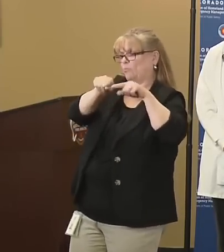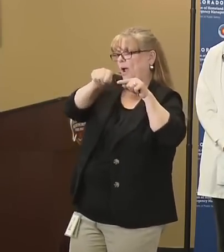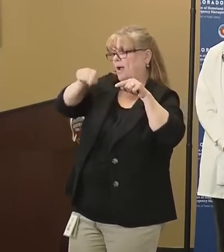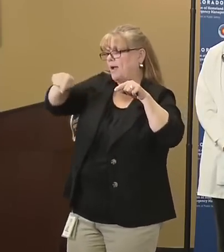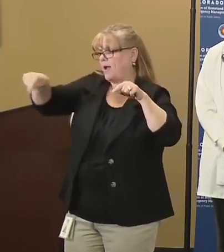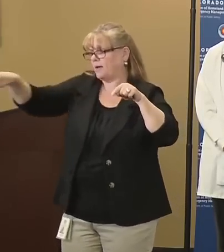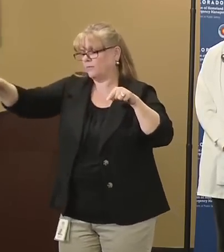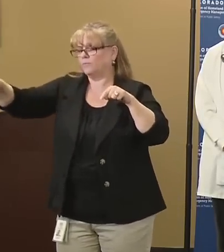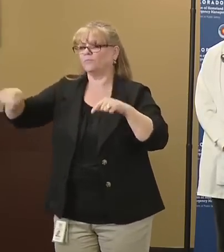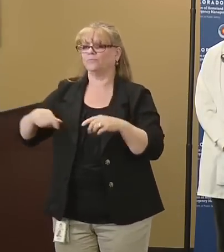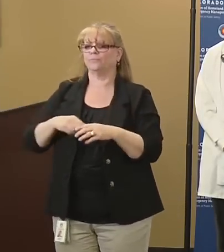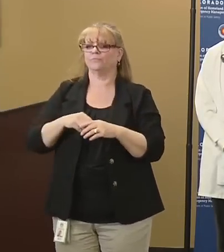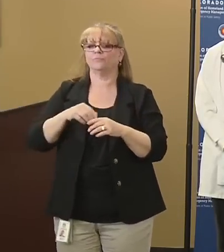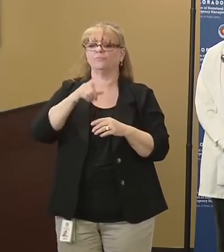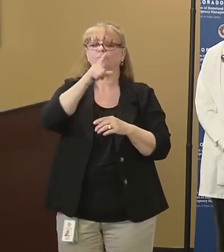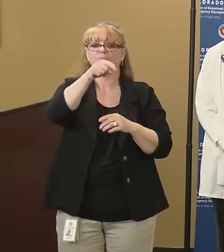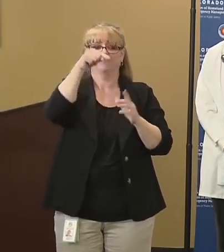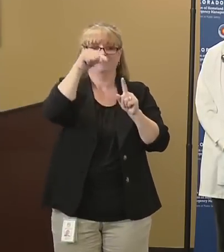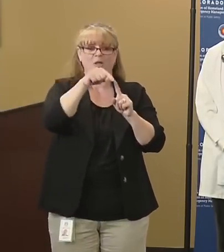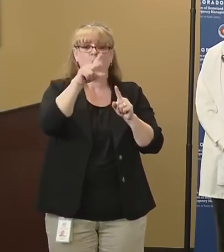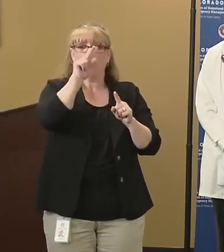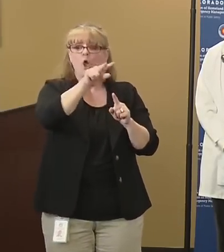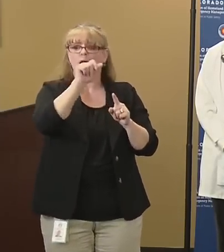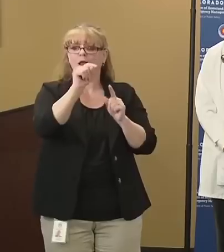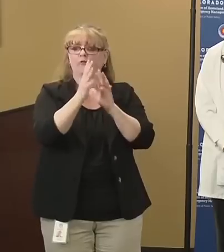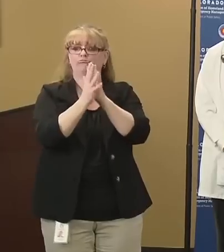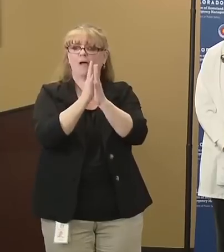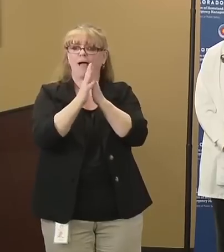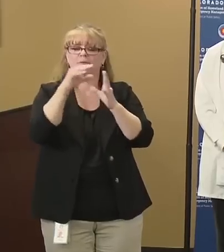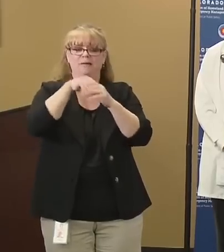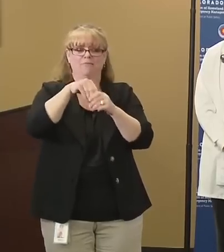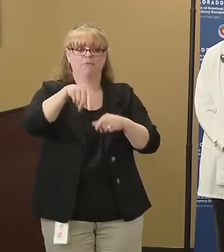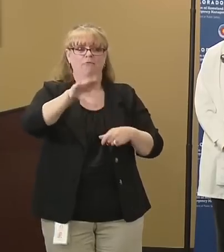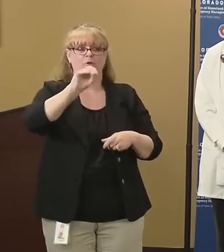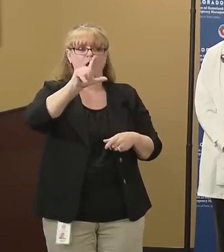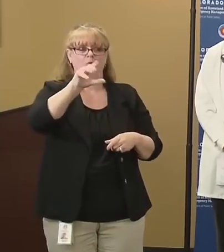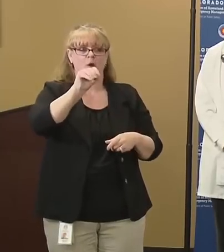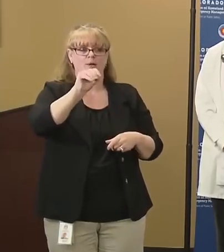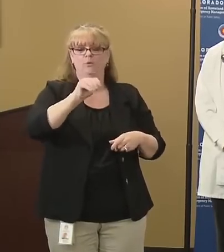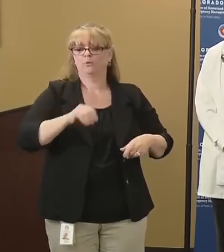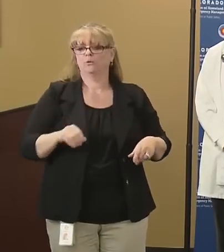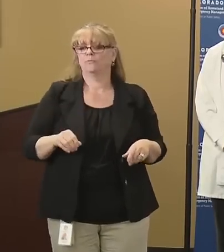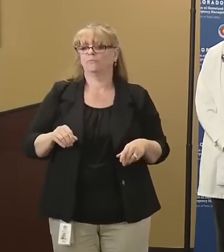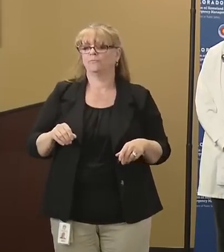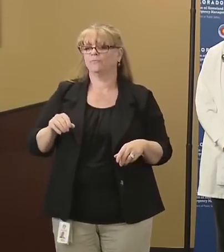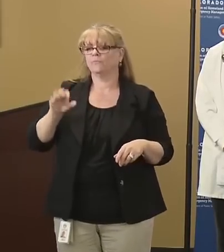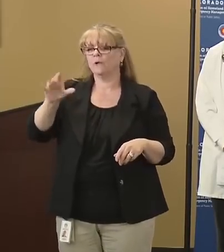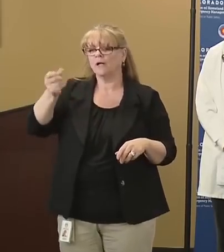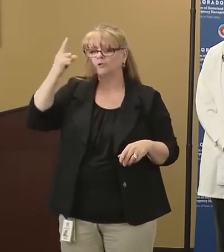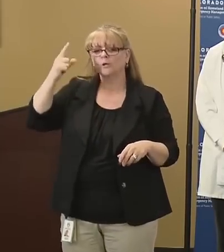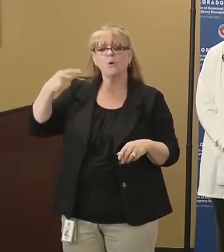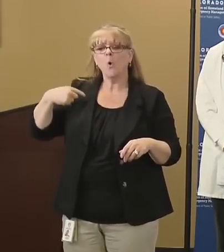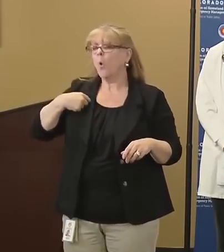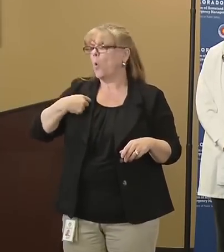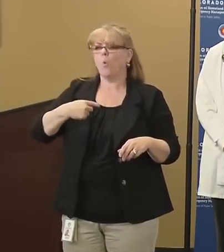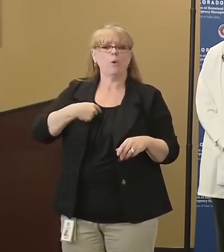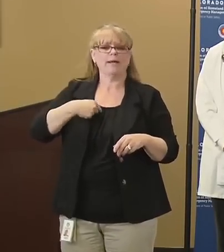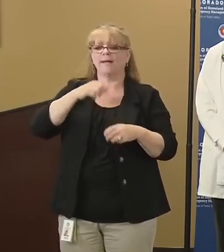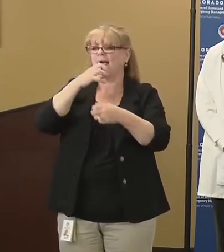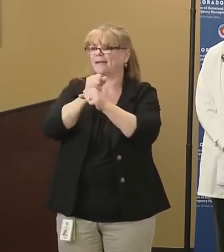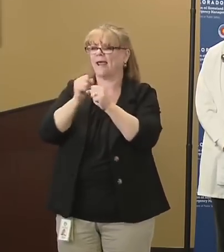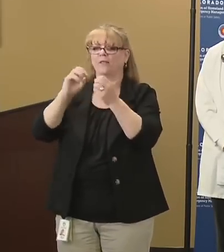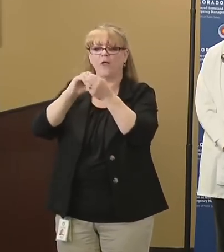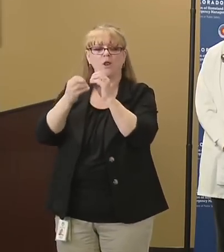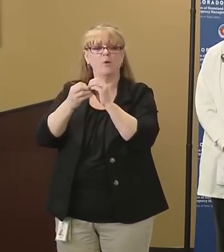using several indicators that we look at. But this is why there's a lag impact from when somebody is first exposed, 4 to 5 days to symptoms.